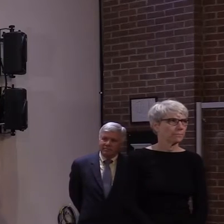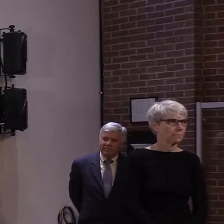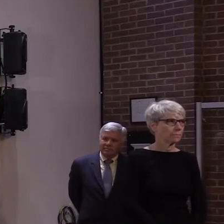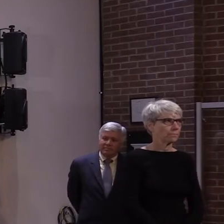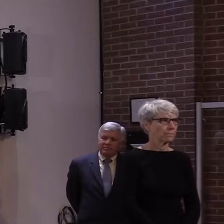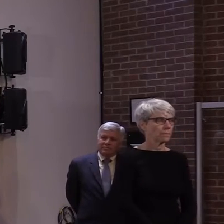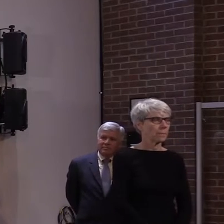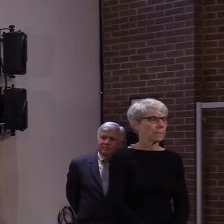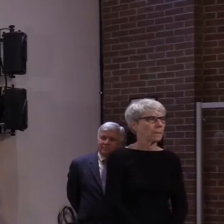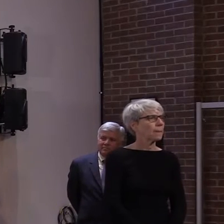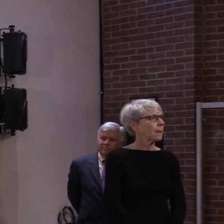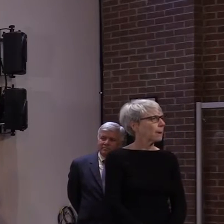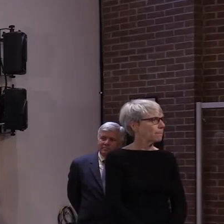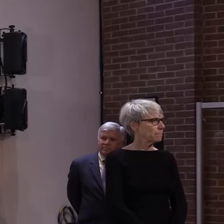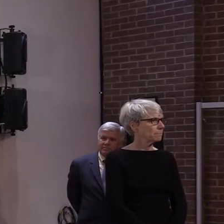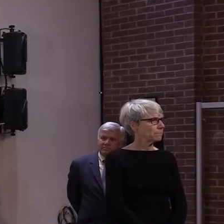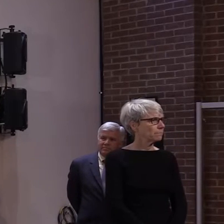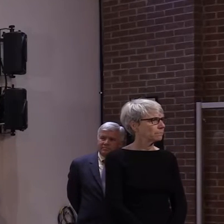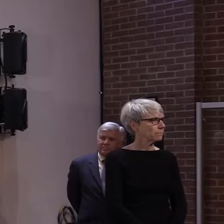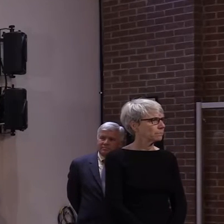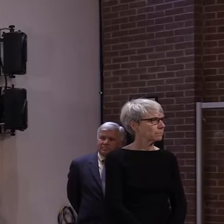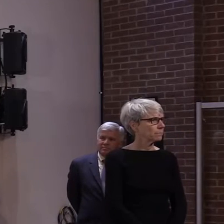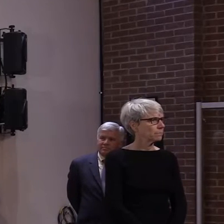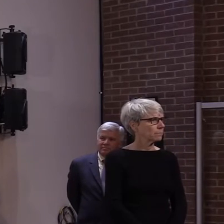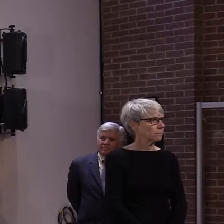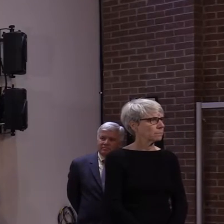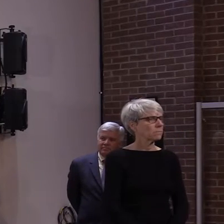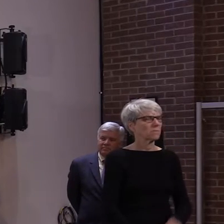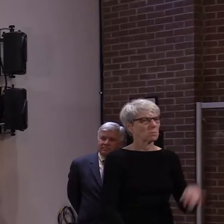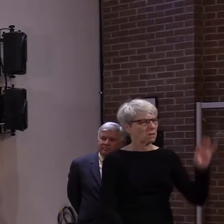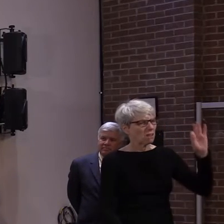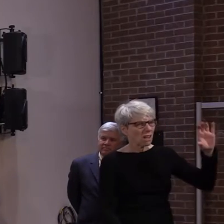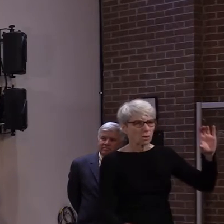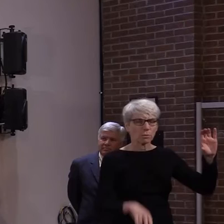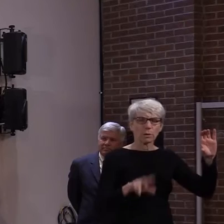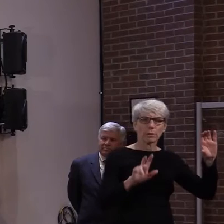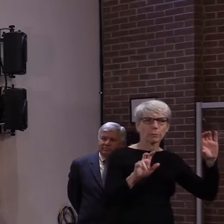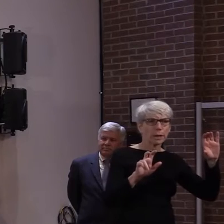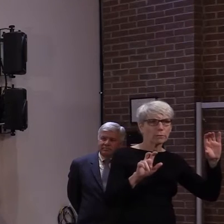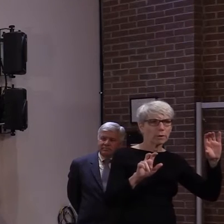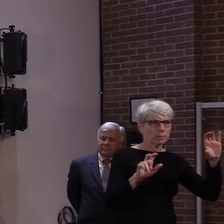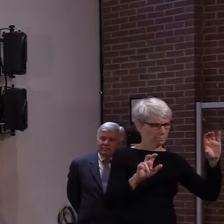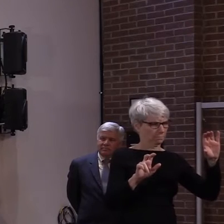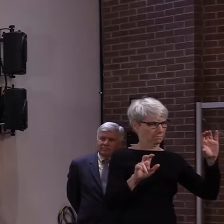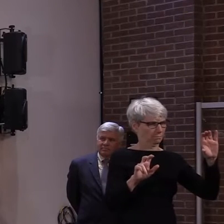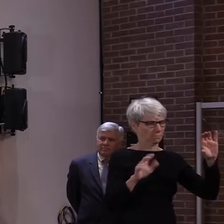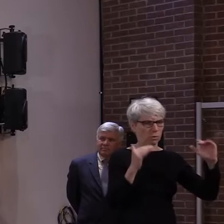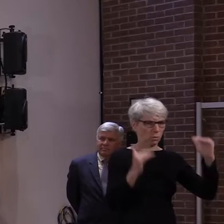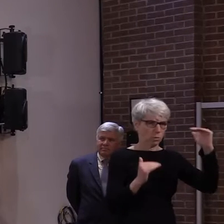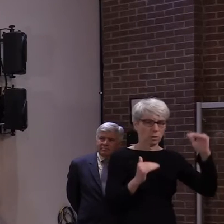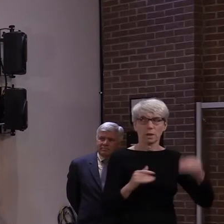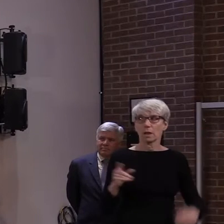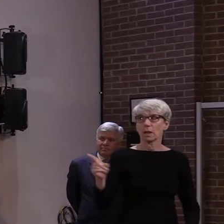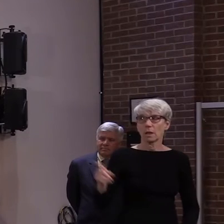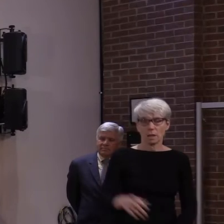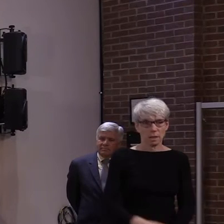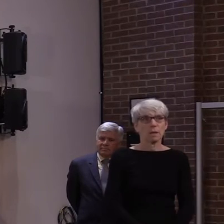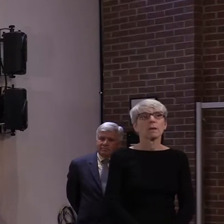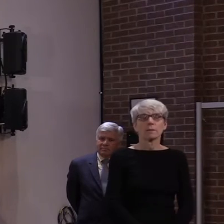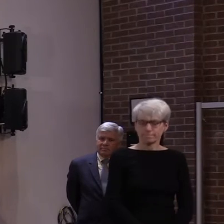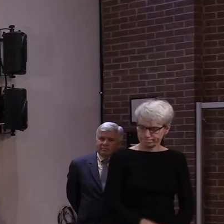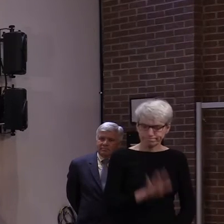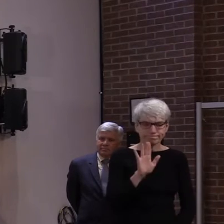One thing that we've noticed and have been humble about and great observers of throughout the pandemic has been the disparity